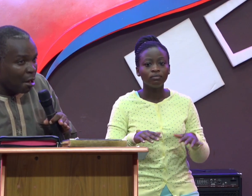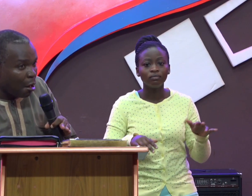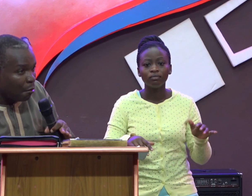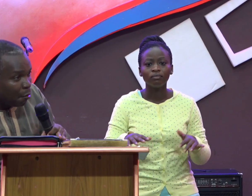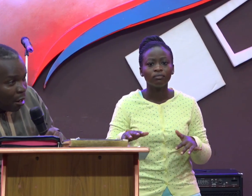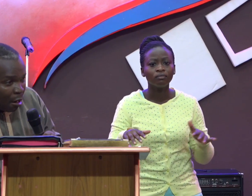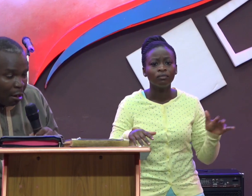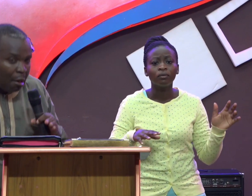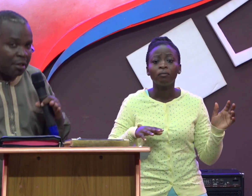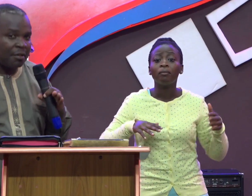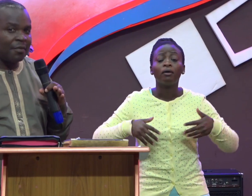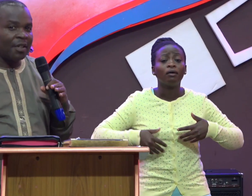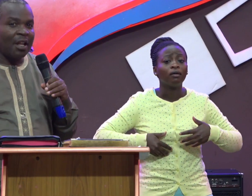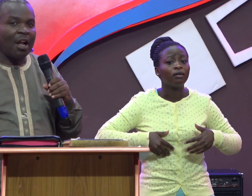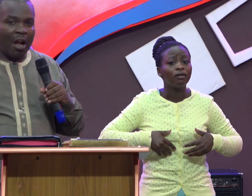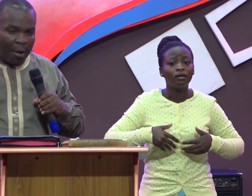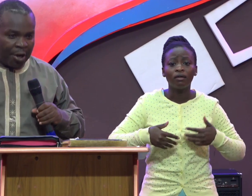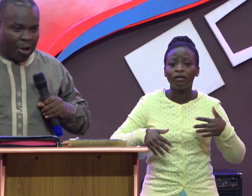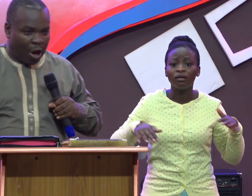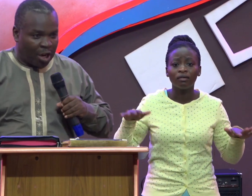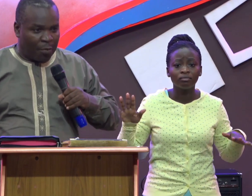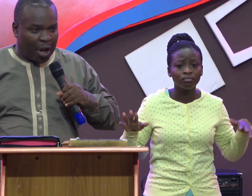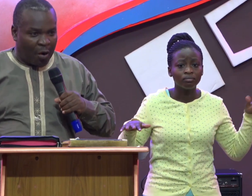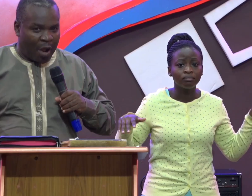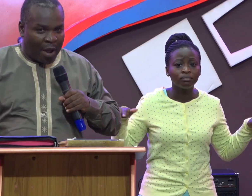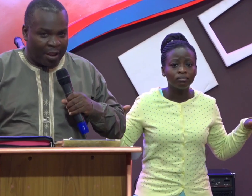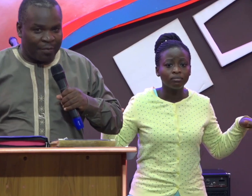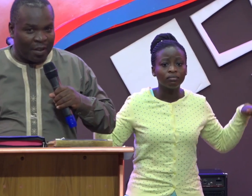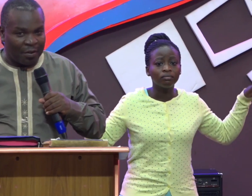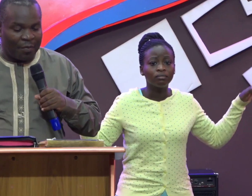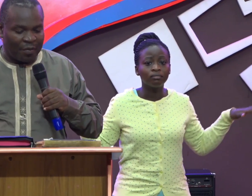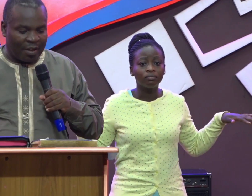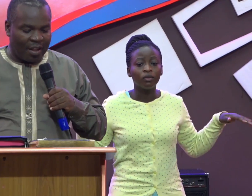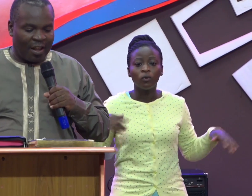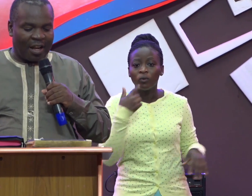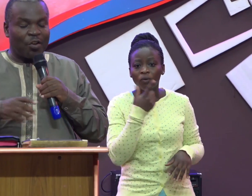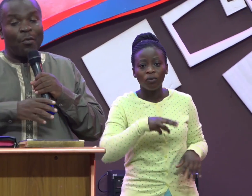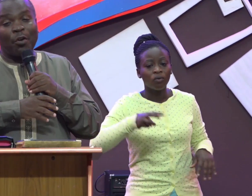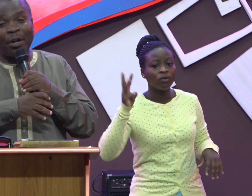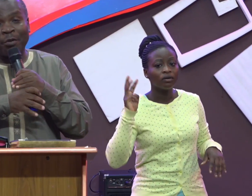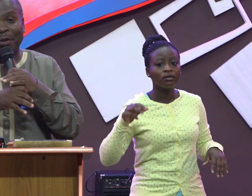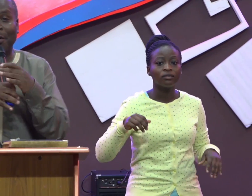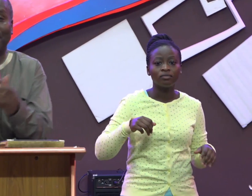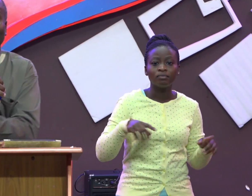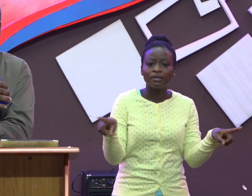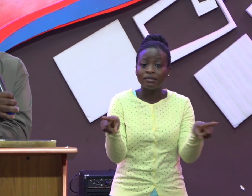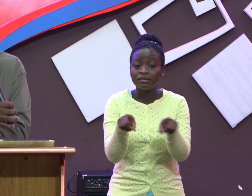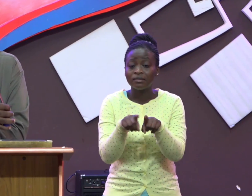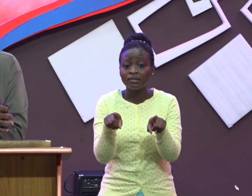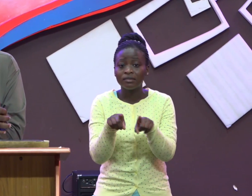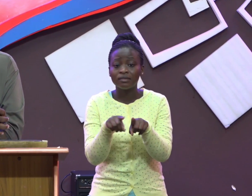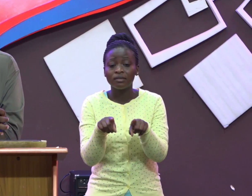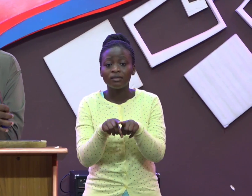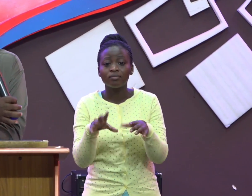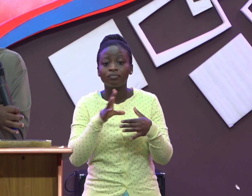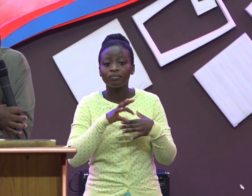mzee ye nali what? And he was all staggering. Abatinga watambulanga wa amani. The one who had been walking strongly. Kati nomo yewe guti. So likewise, the spirit